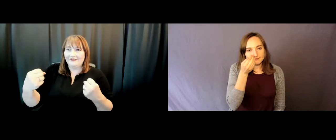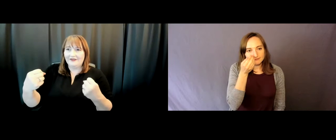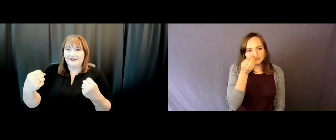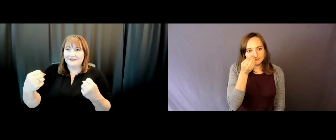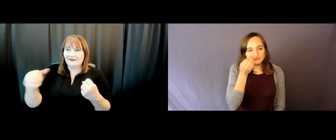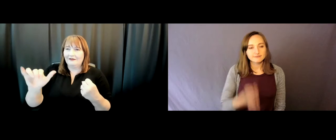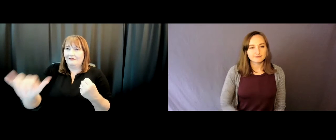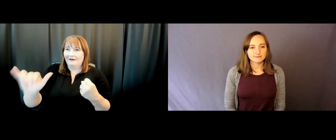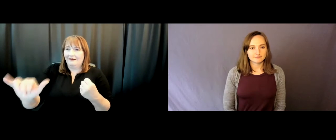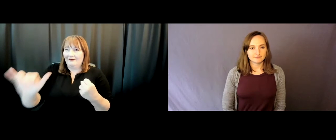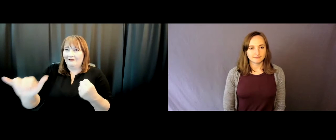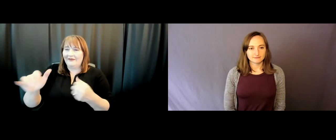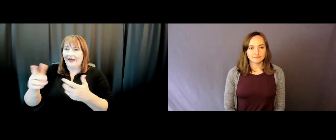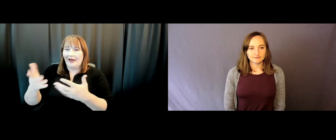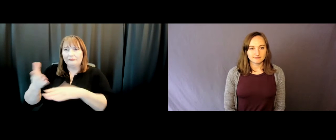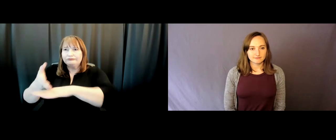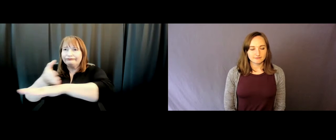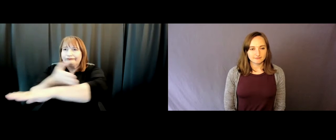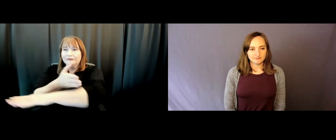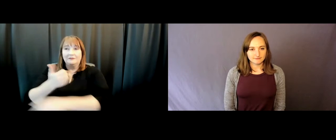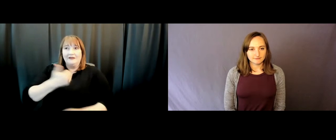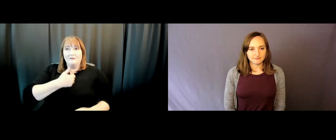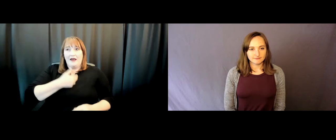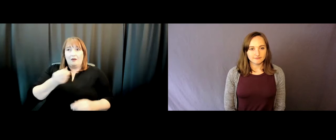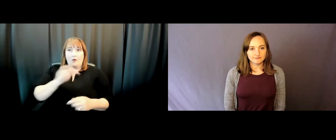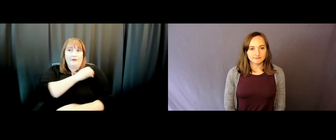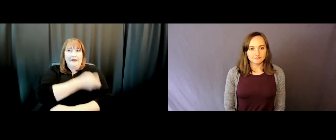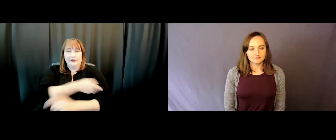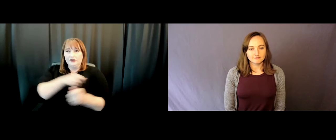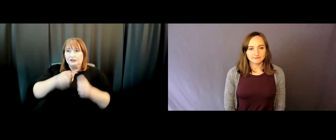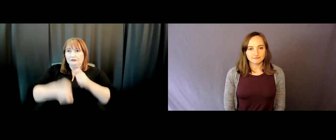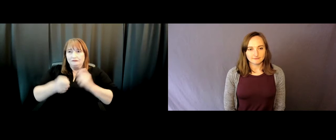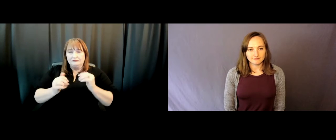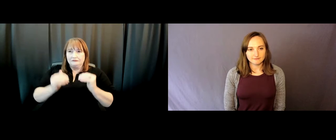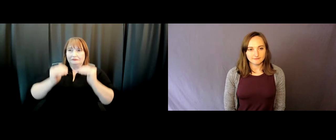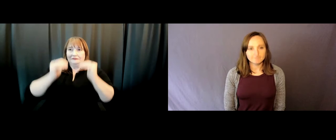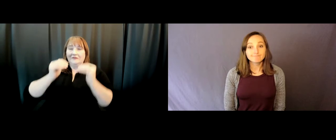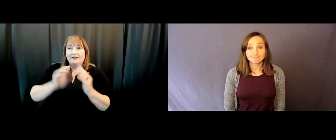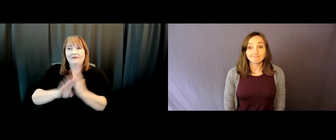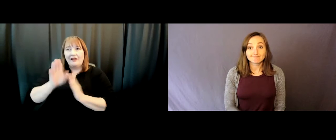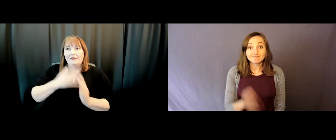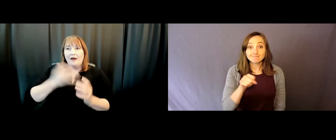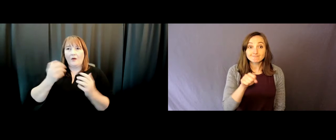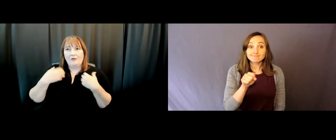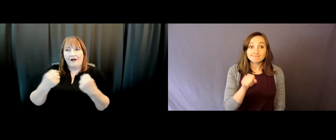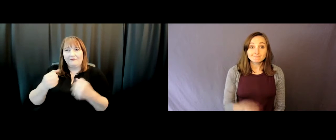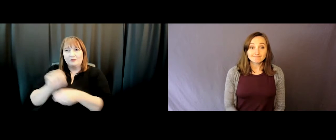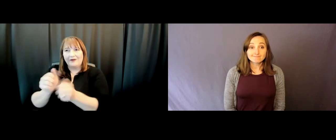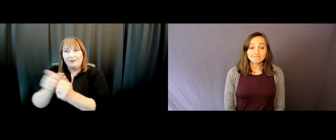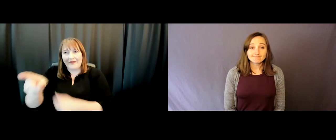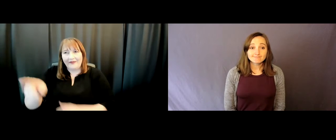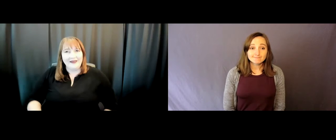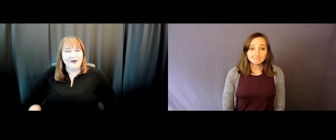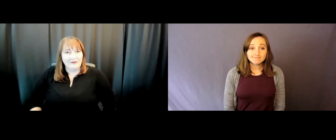by my energy shifting and developing my own confidence and working with them. Oh, yeah. Yeah. I mean, it's